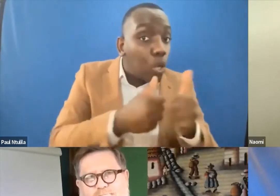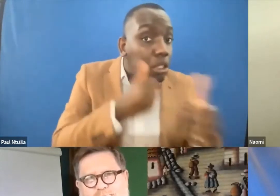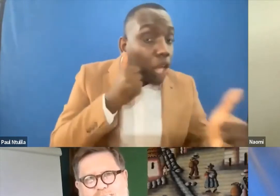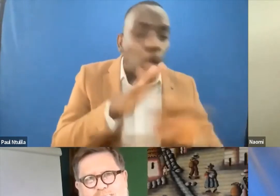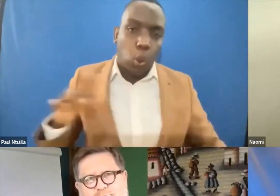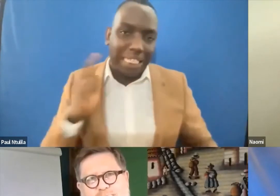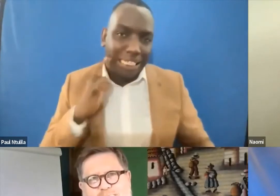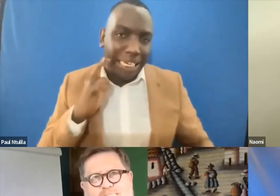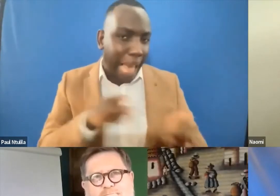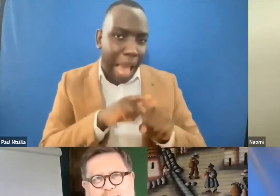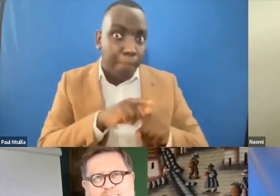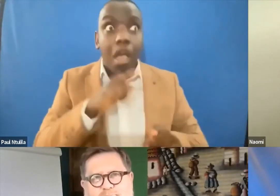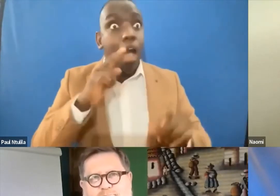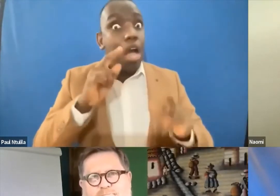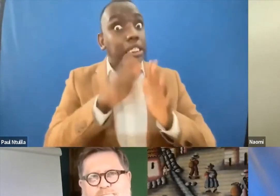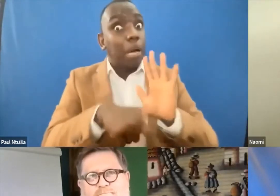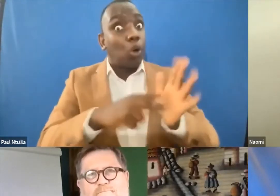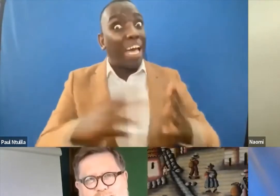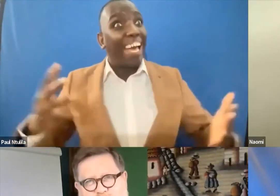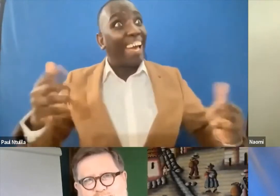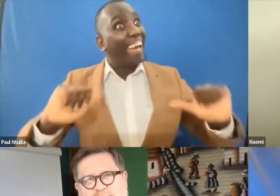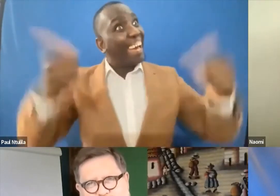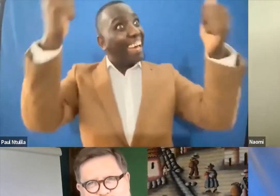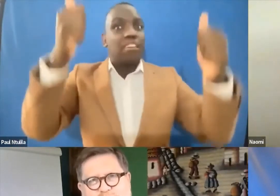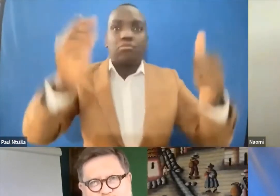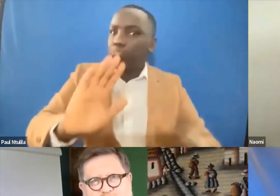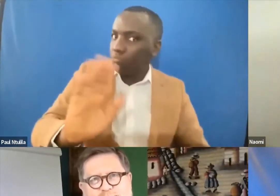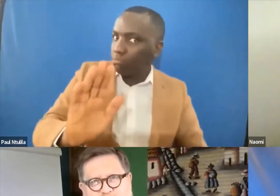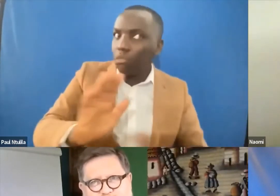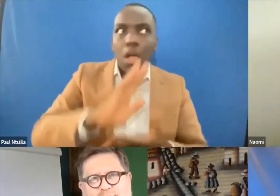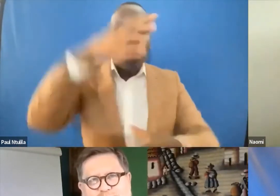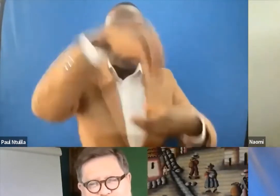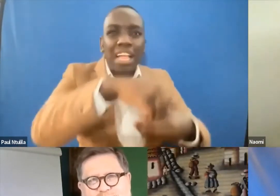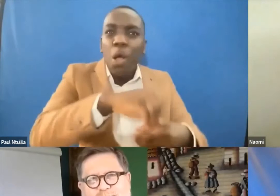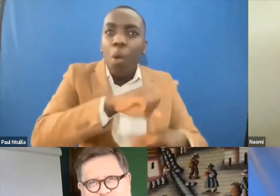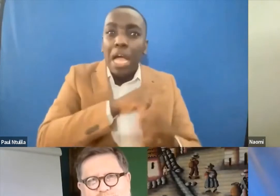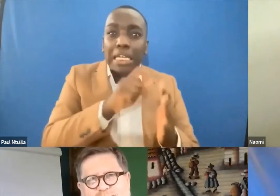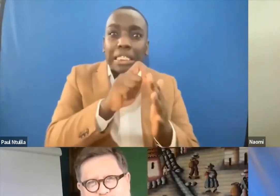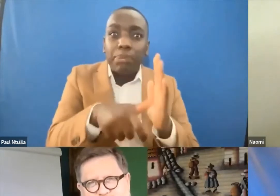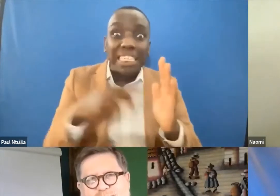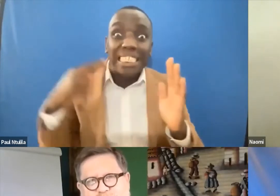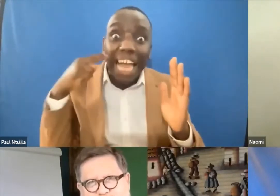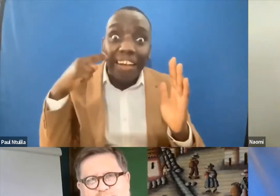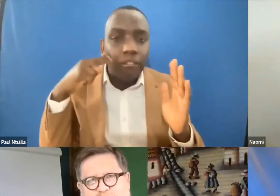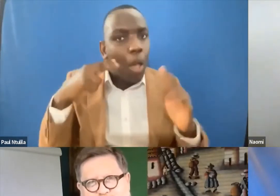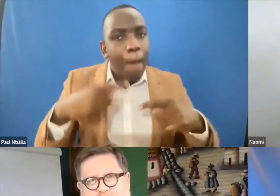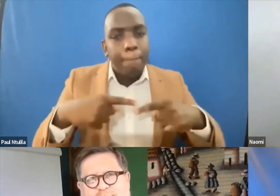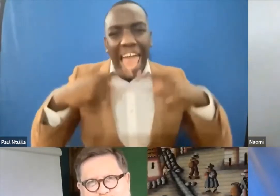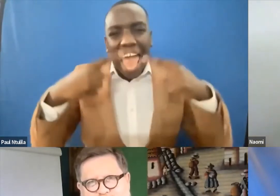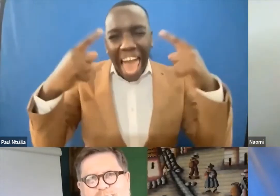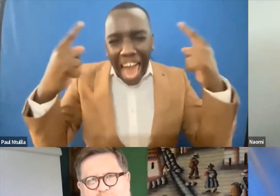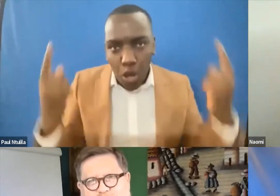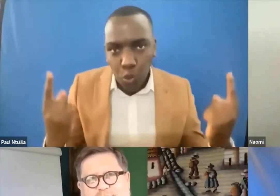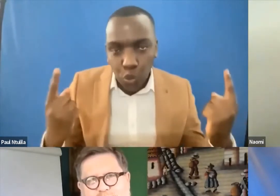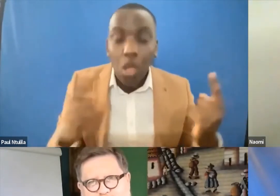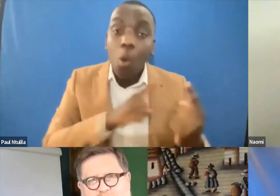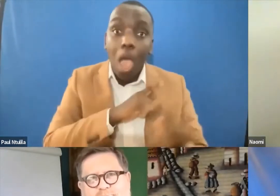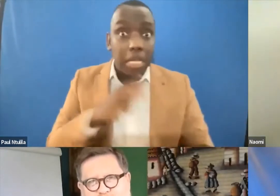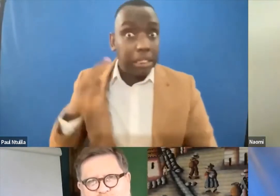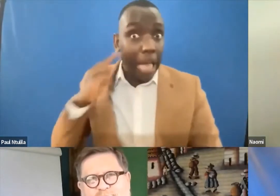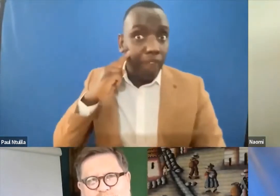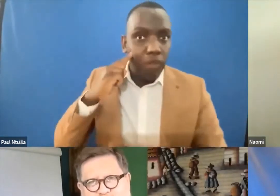There are many challenges. It's the same for anyone who has another disability. It is difficult for them to break through those